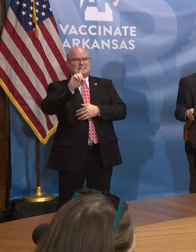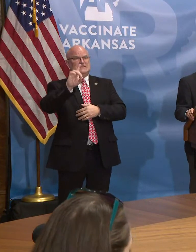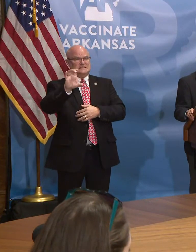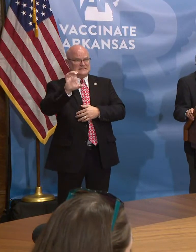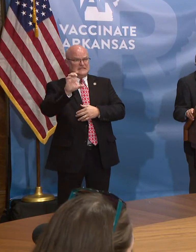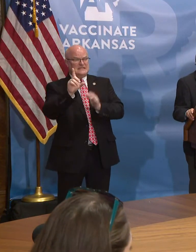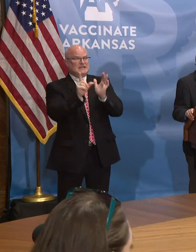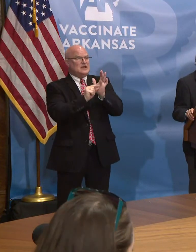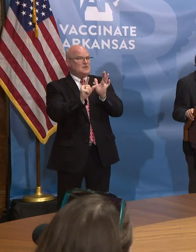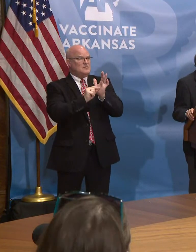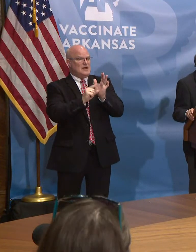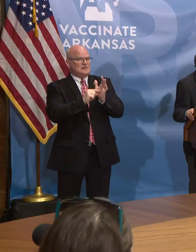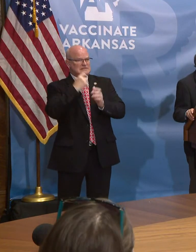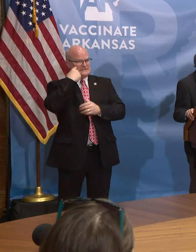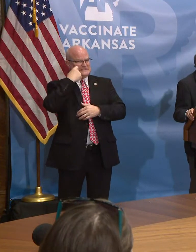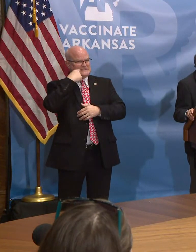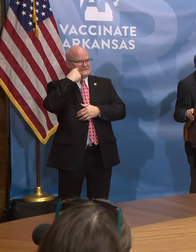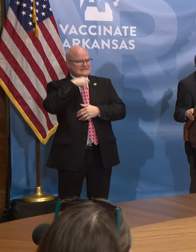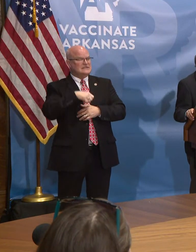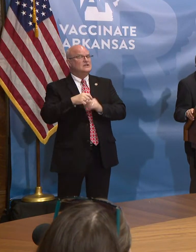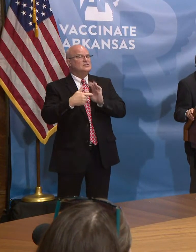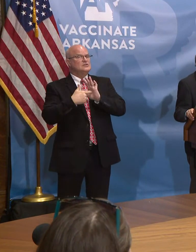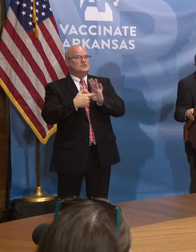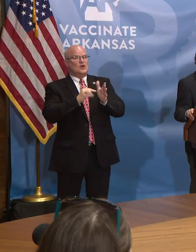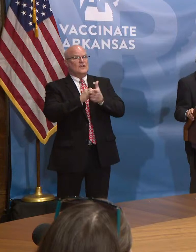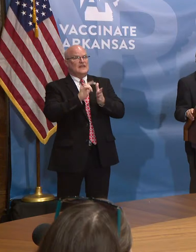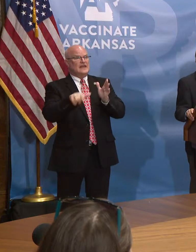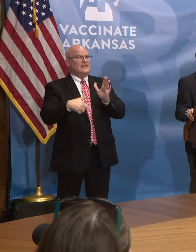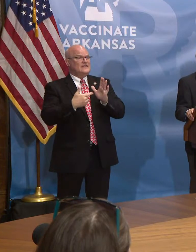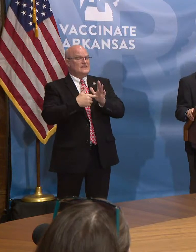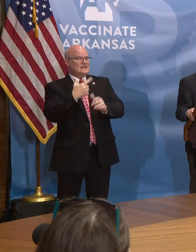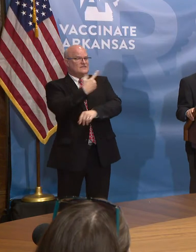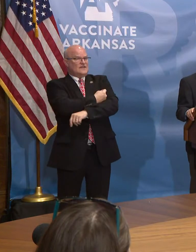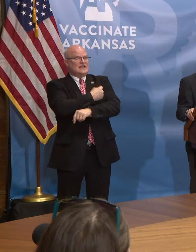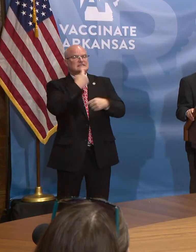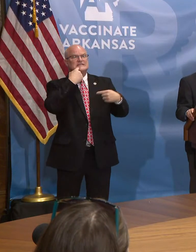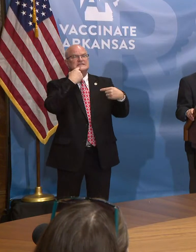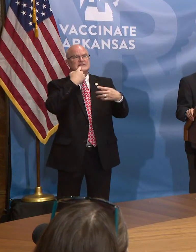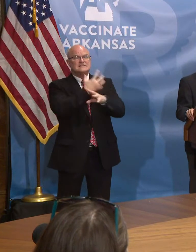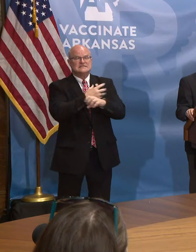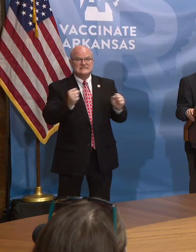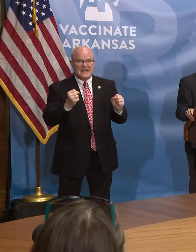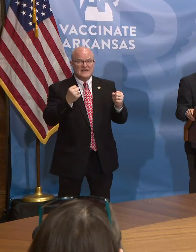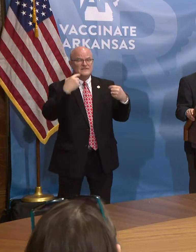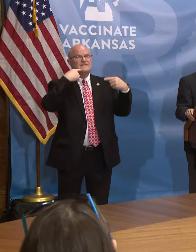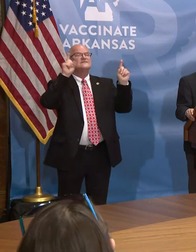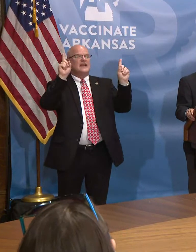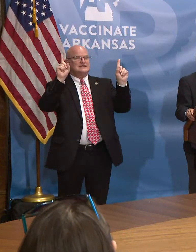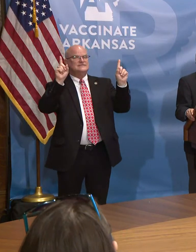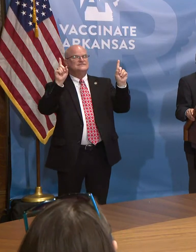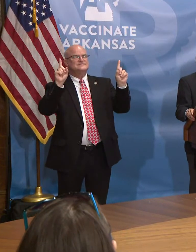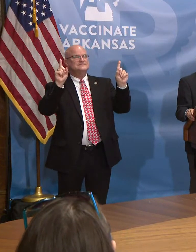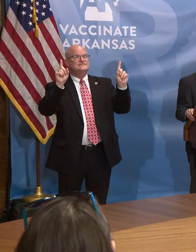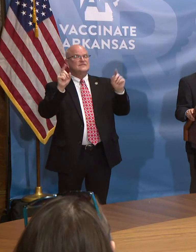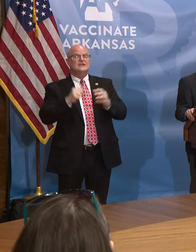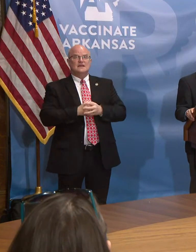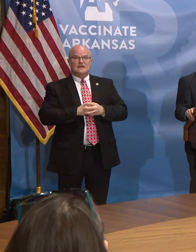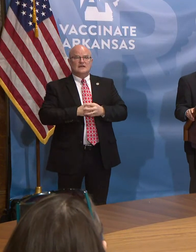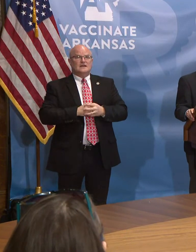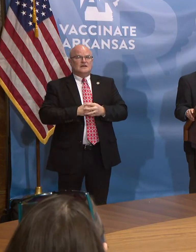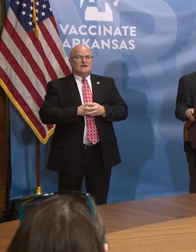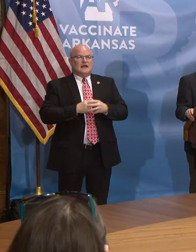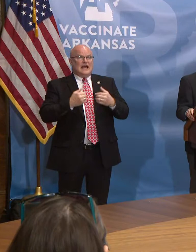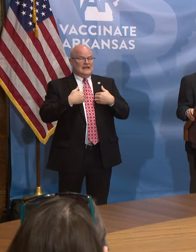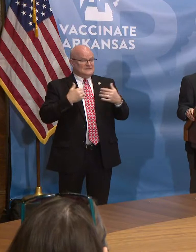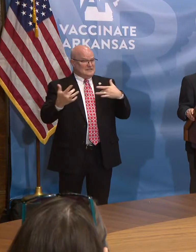the last day or so shows that these vaccines are very safe and effective. There's